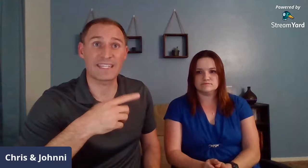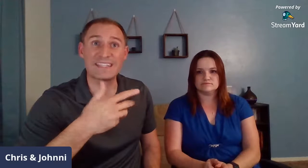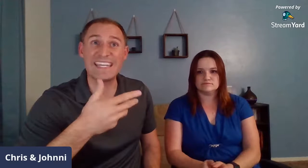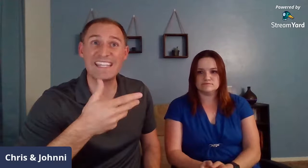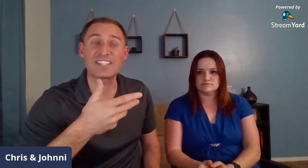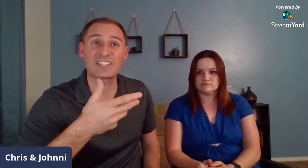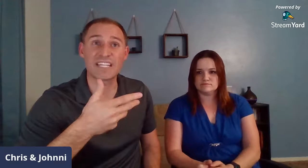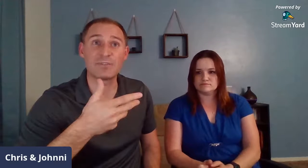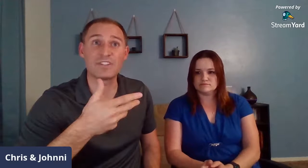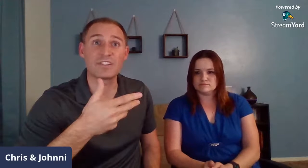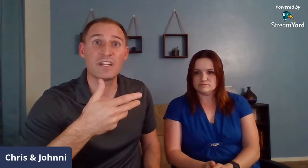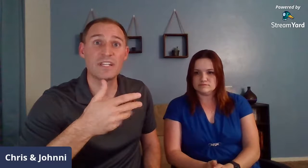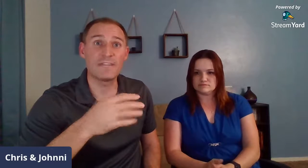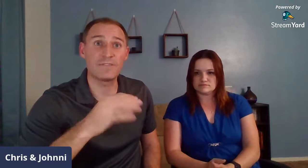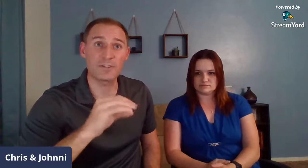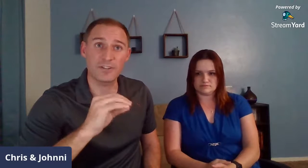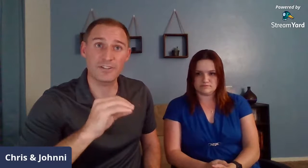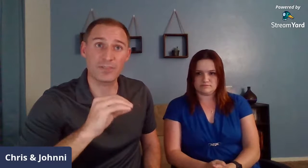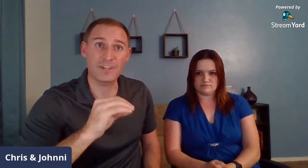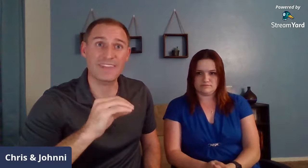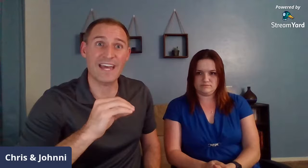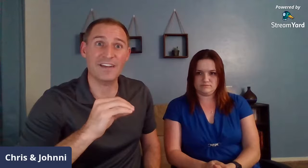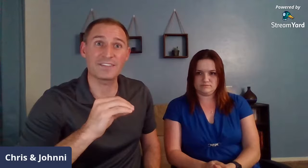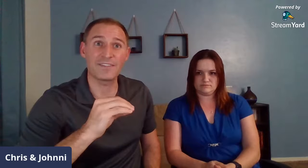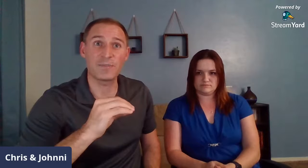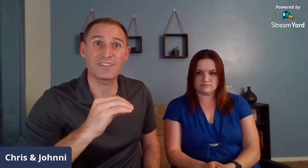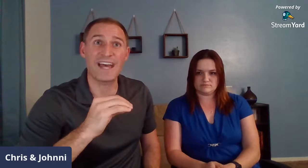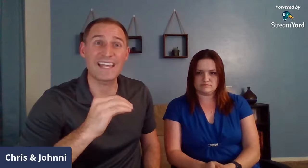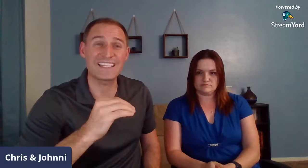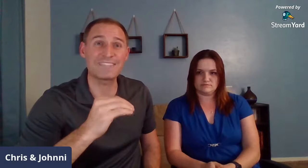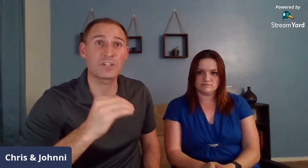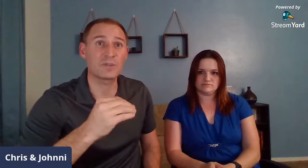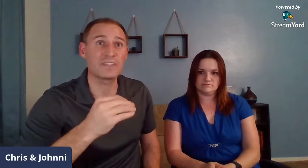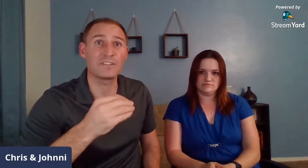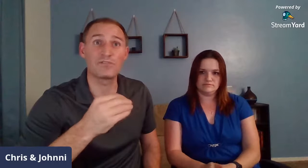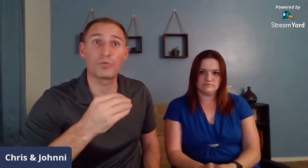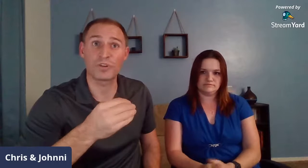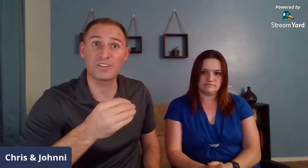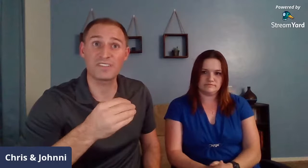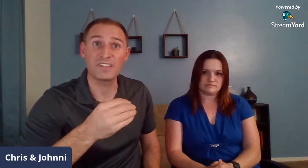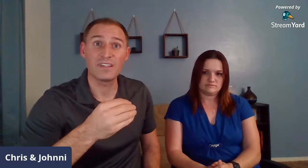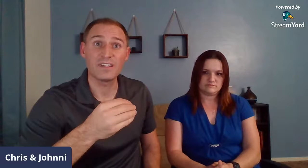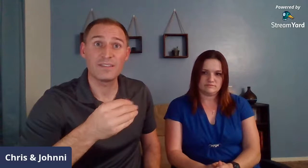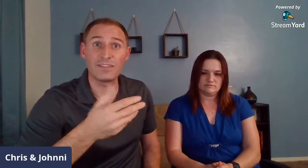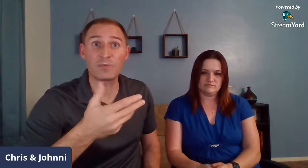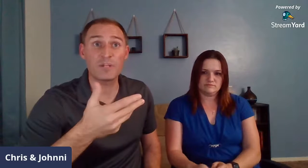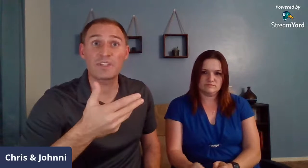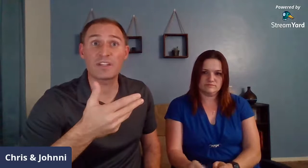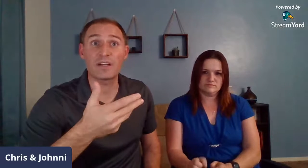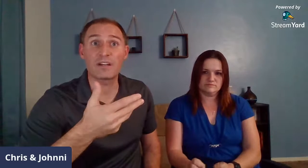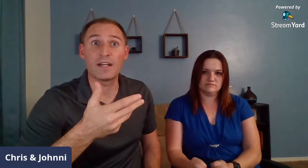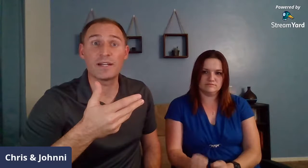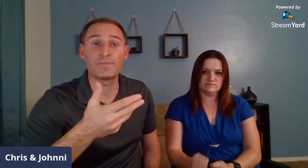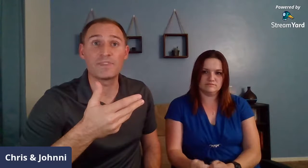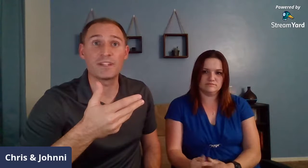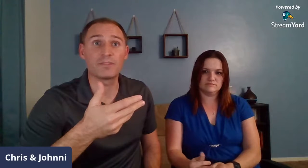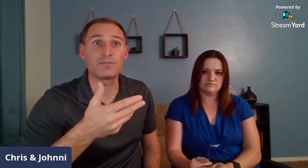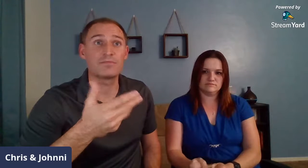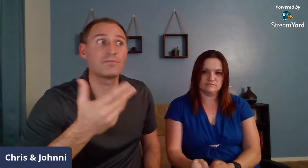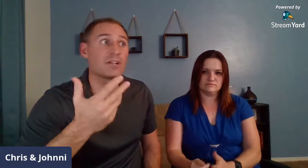the English language, if you learn 3,000 of the most highly frequently used words, you're pretty much there. We don't